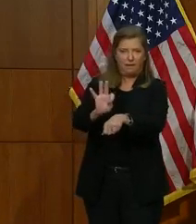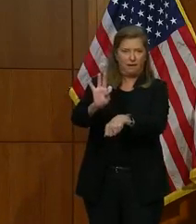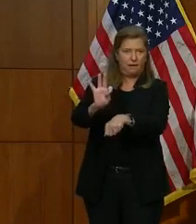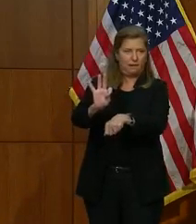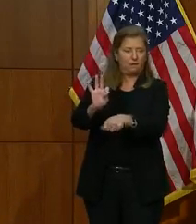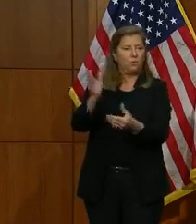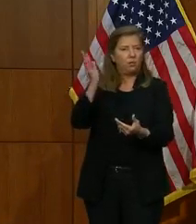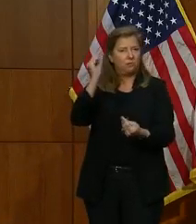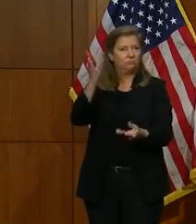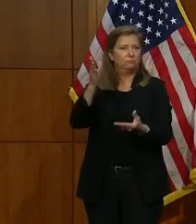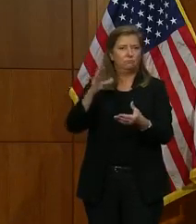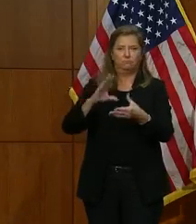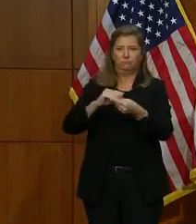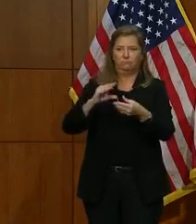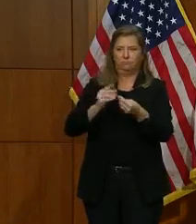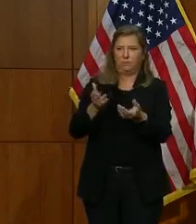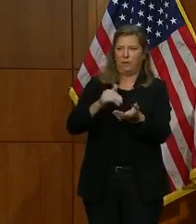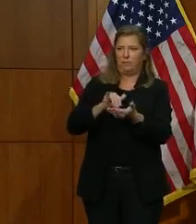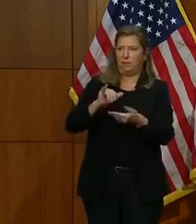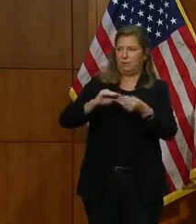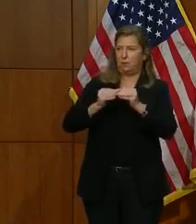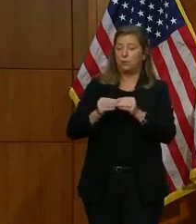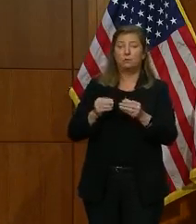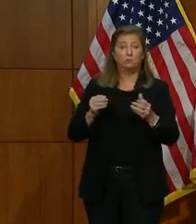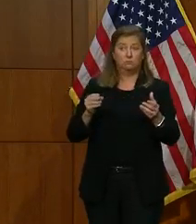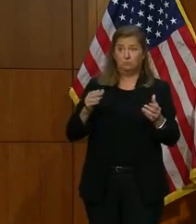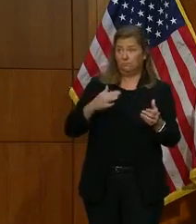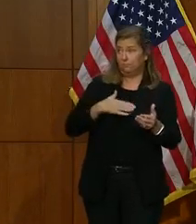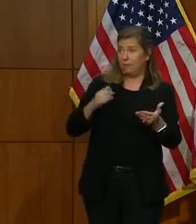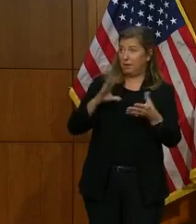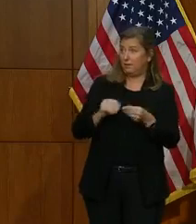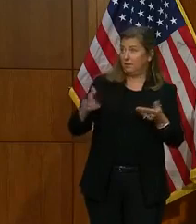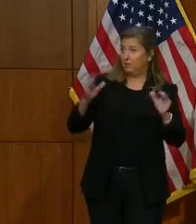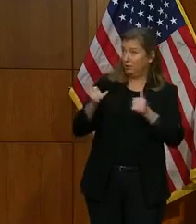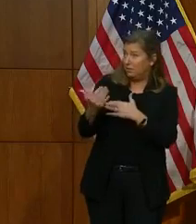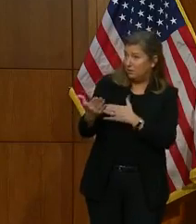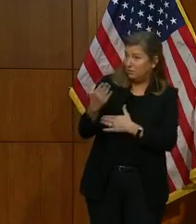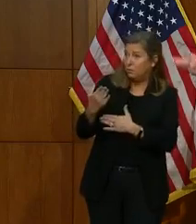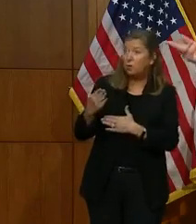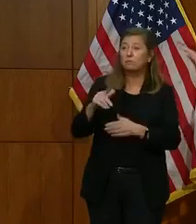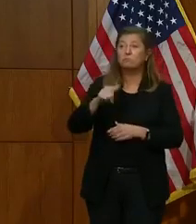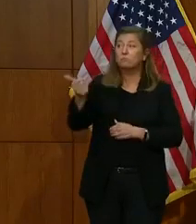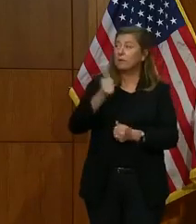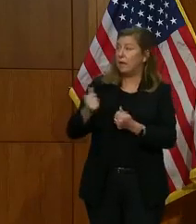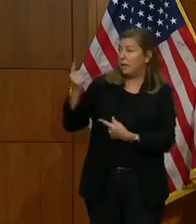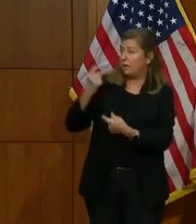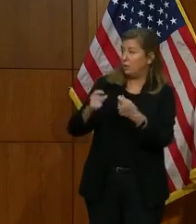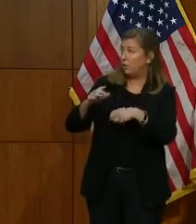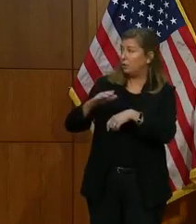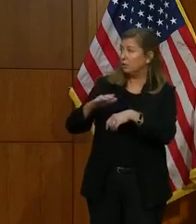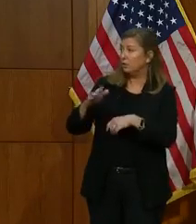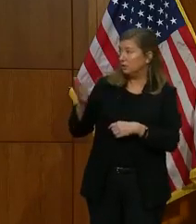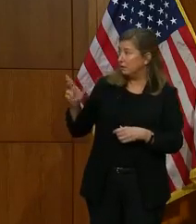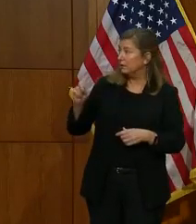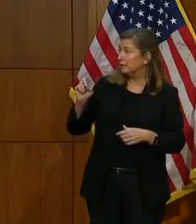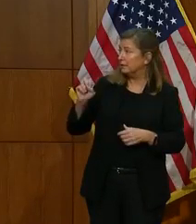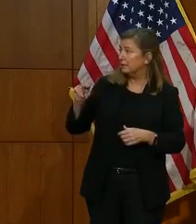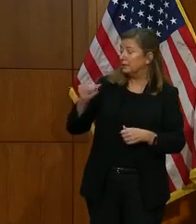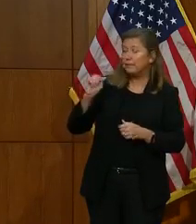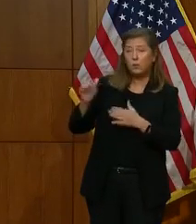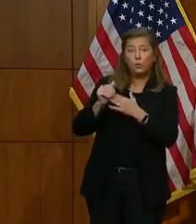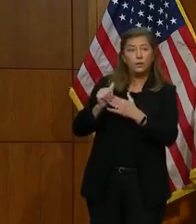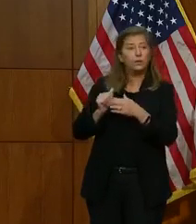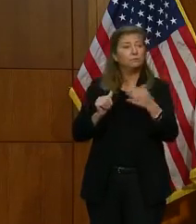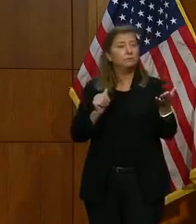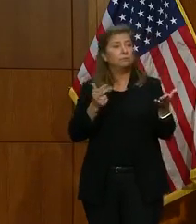p.m. So that's all I have for you this morning, and I'm happy to take any questions. Dina will lead us off. Do